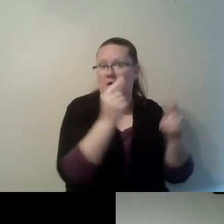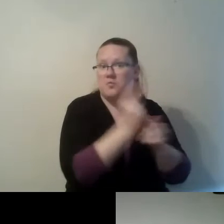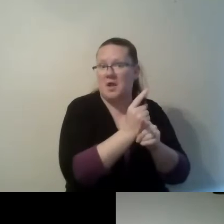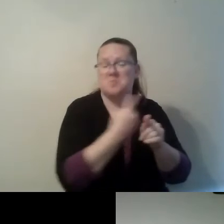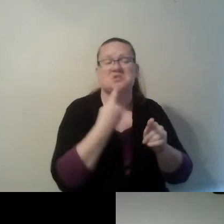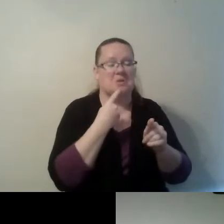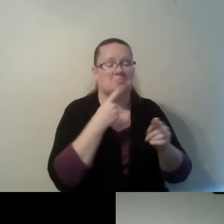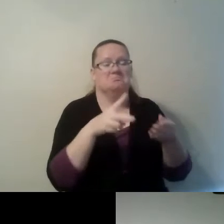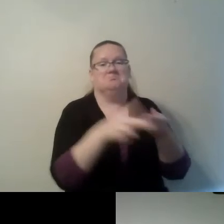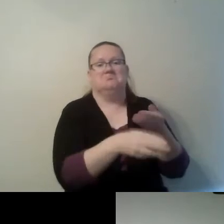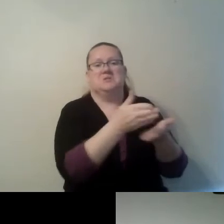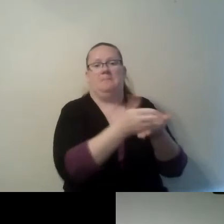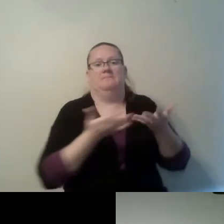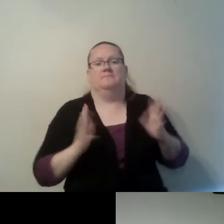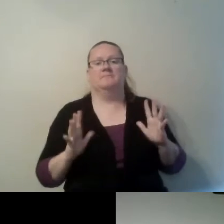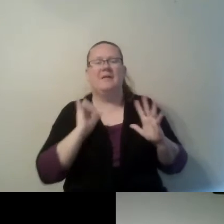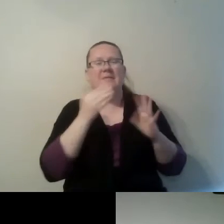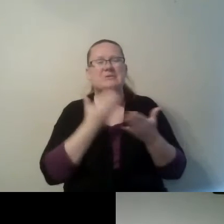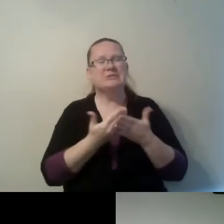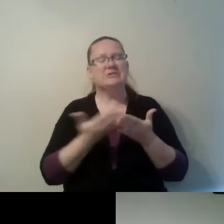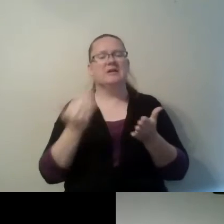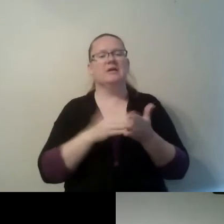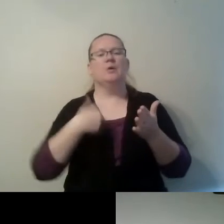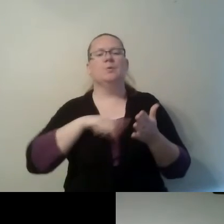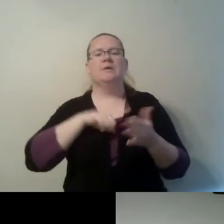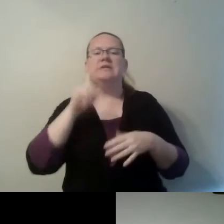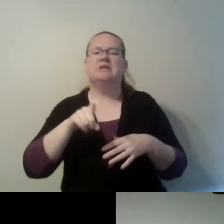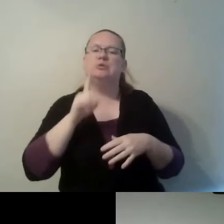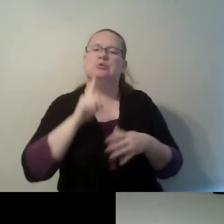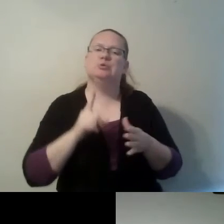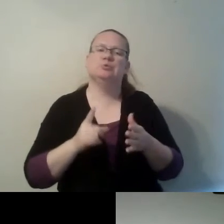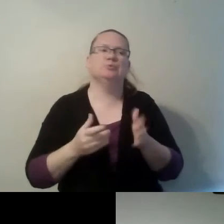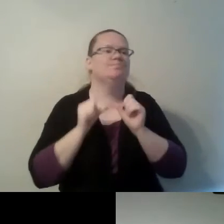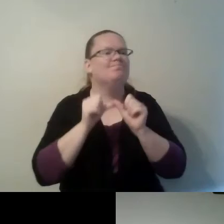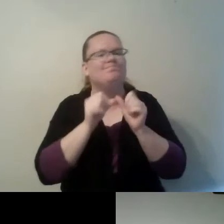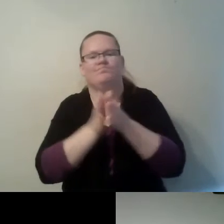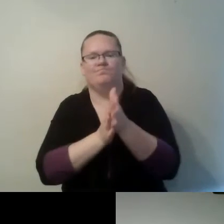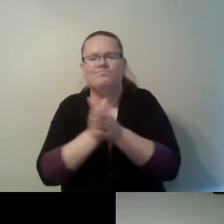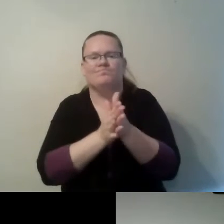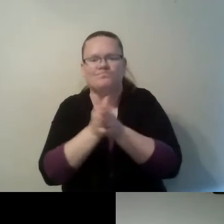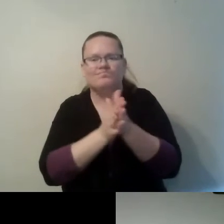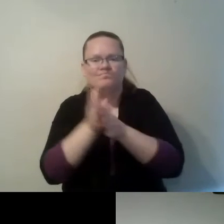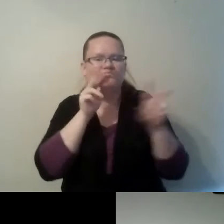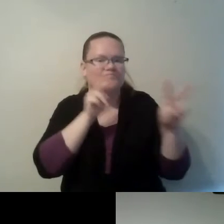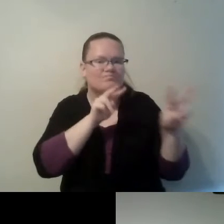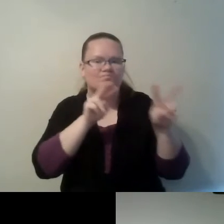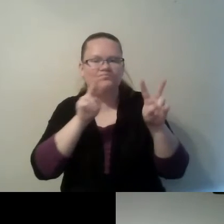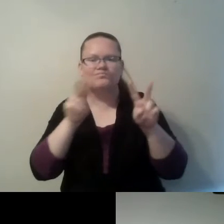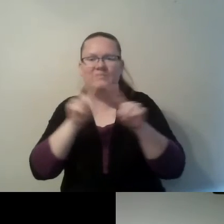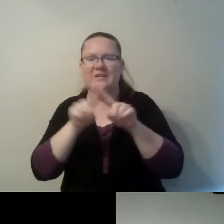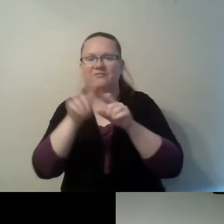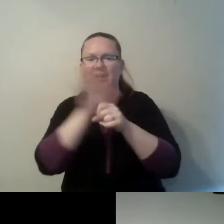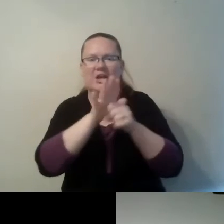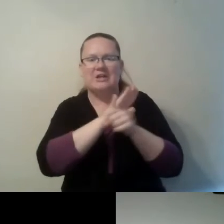is good. Again, we need to again continue to be aggressive in looking at those other areas in our community where we have